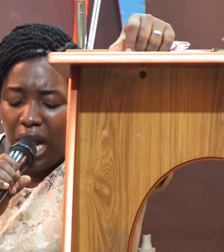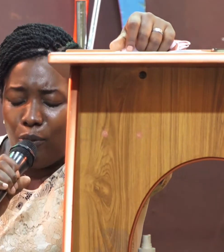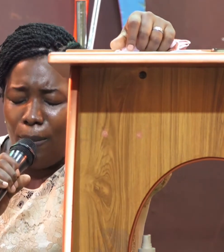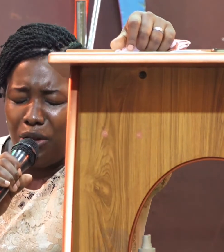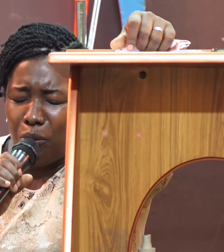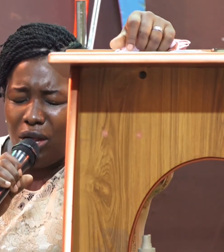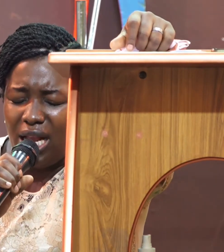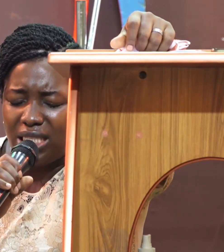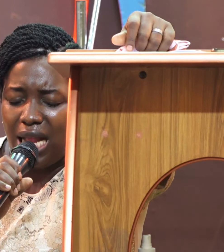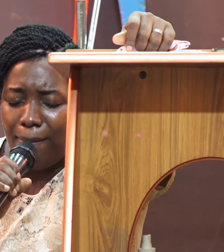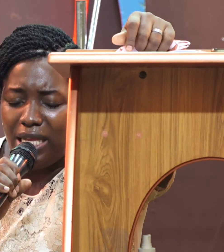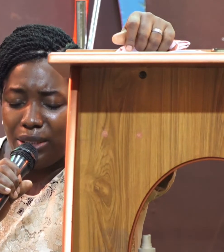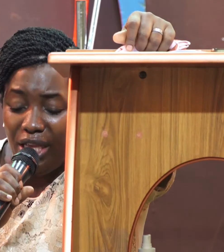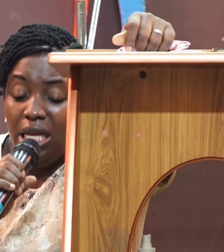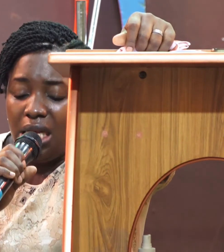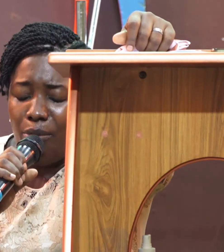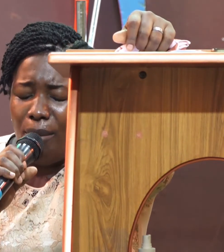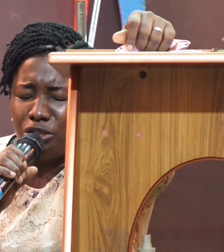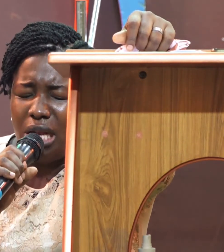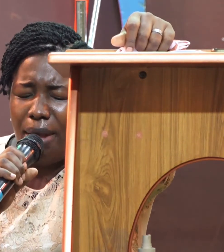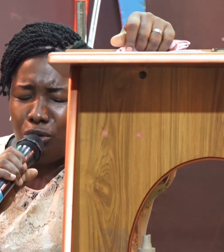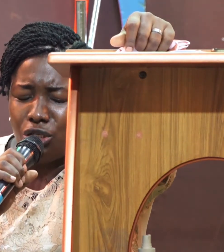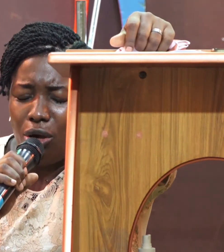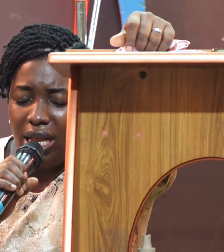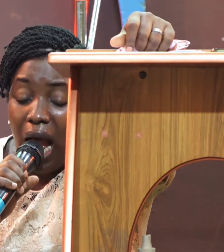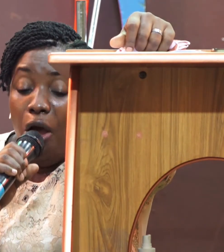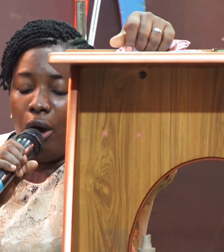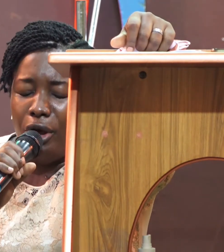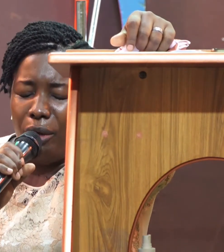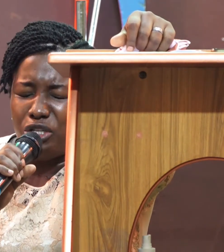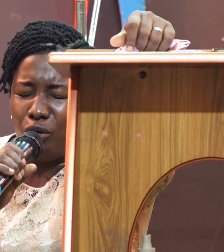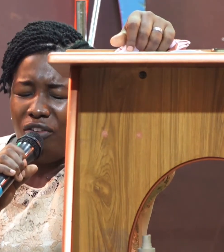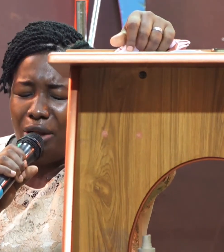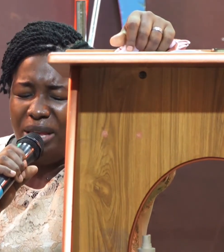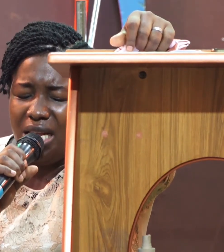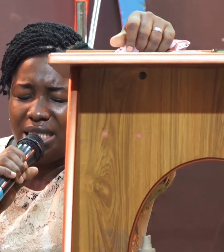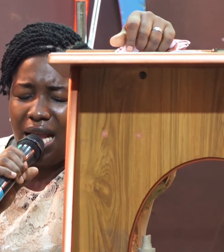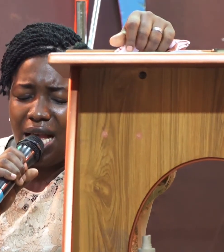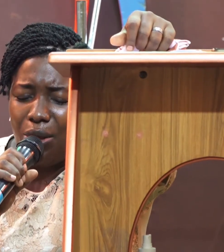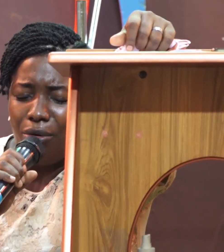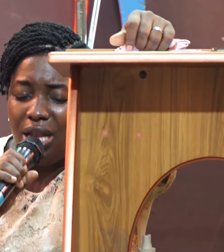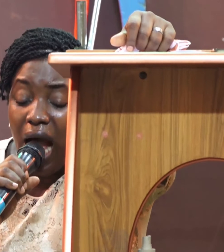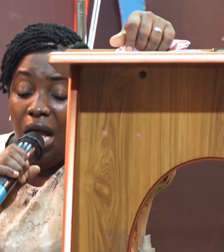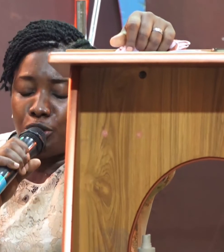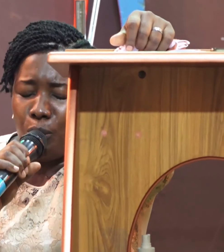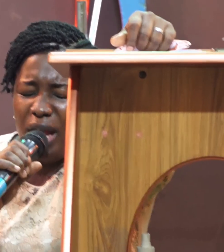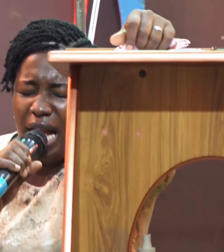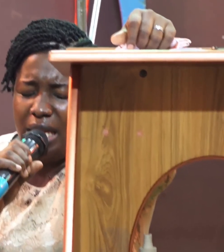n'obutuukirivu nga bw'omala okwogera ekigambo ekibi ne bw'oba tonna bakukyogera omwoyo omutukuvu alumiririzengeyo